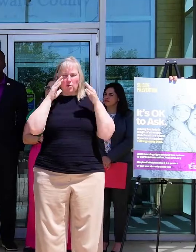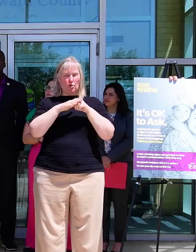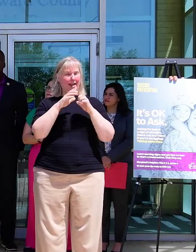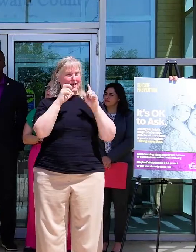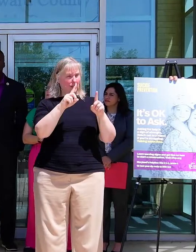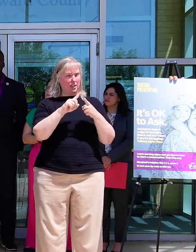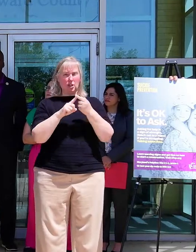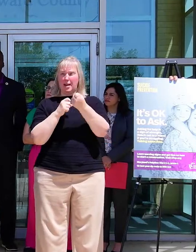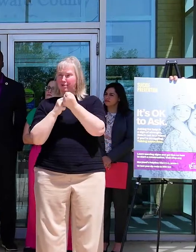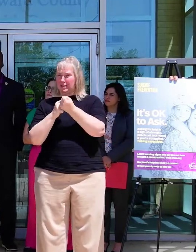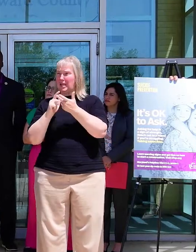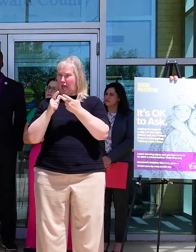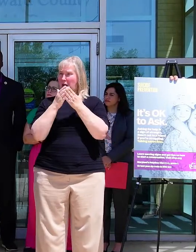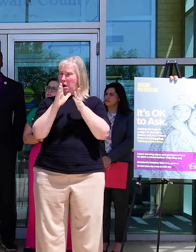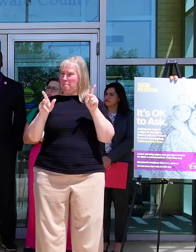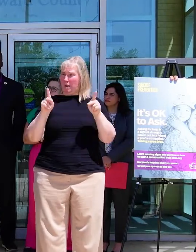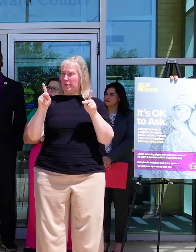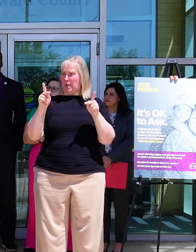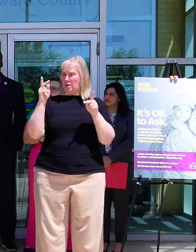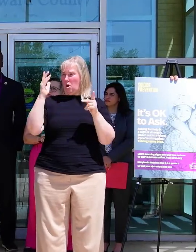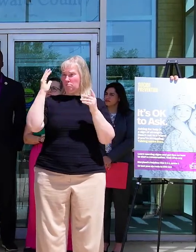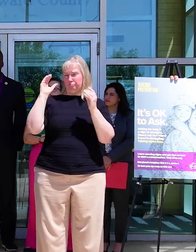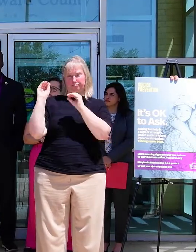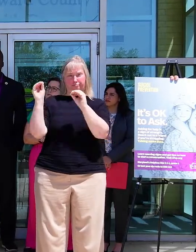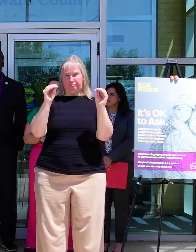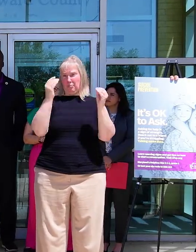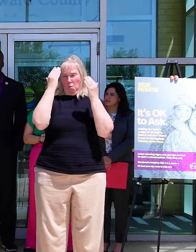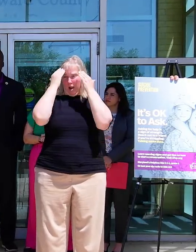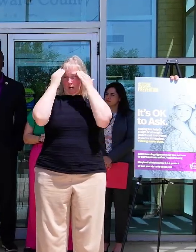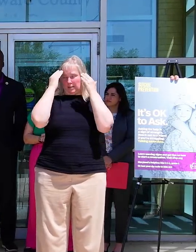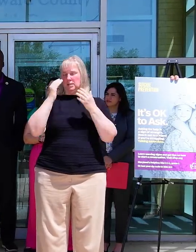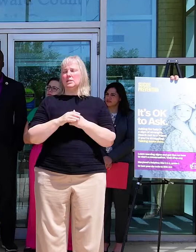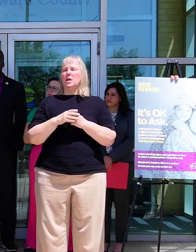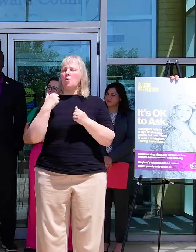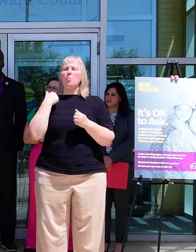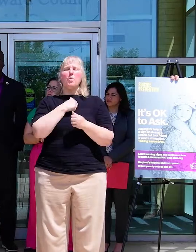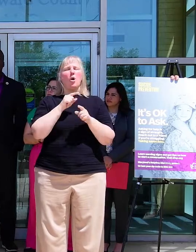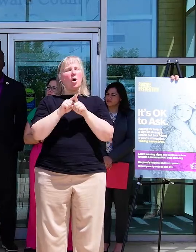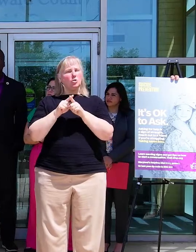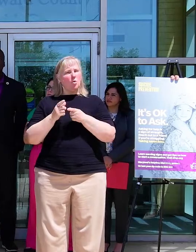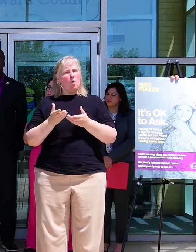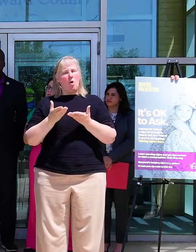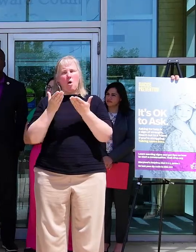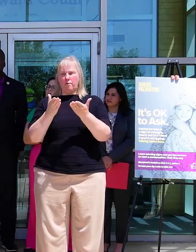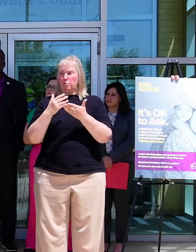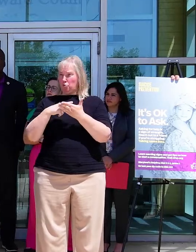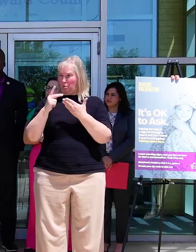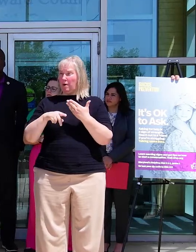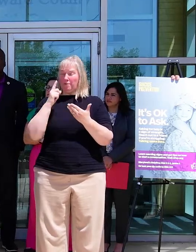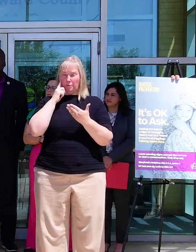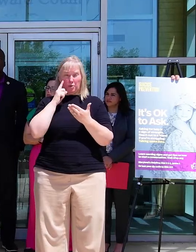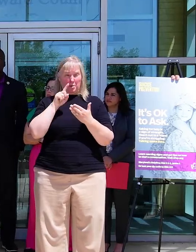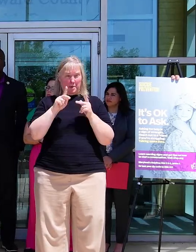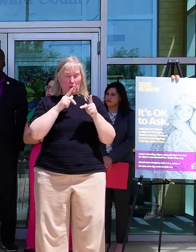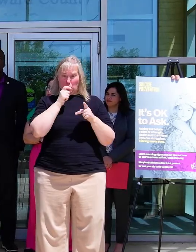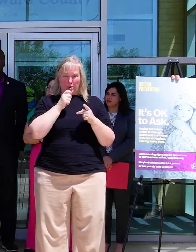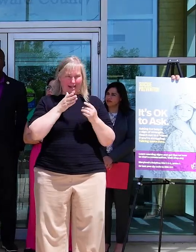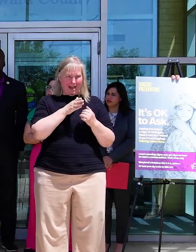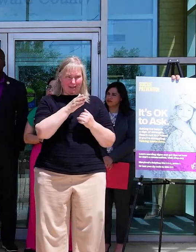public awareness. We also offer programs to people who are either navigating pretty serious mental health